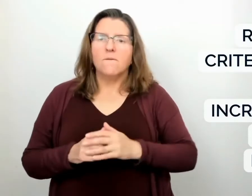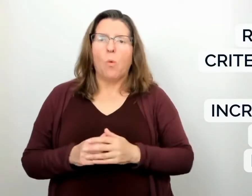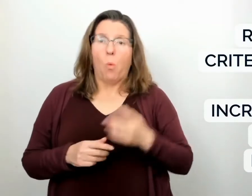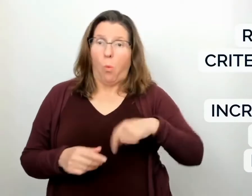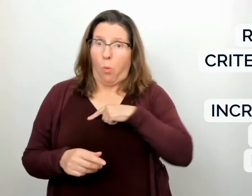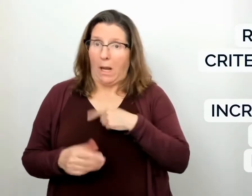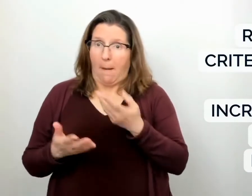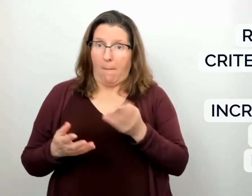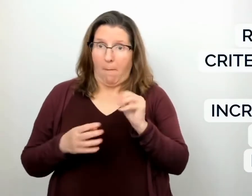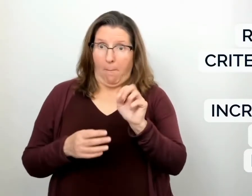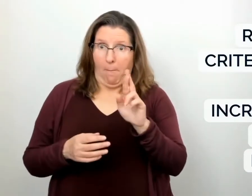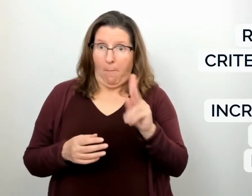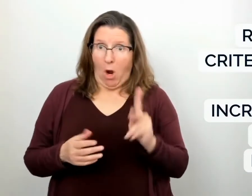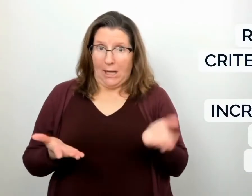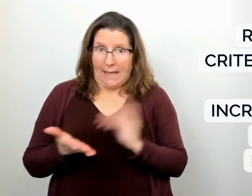In the event your assignment is remarked,